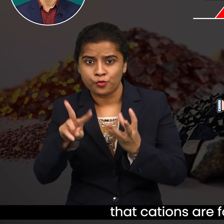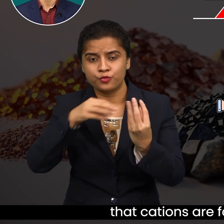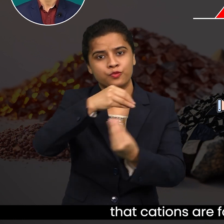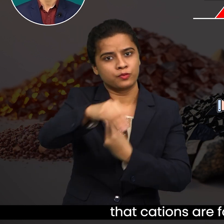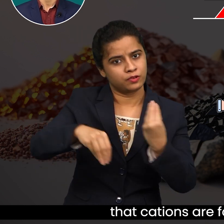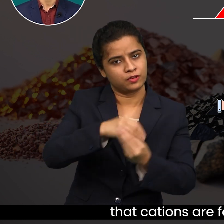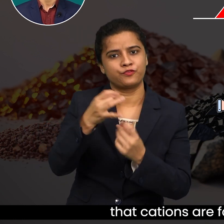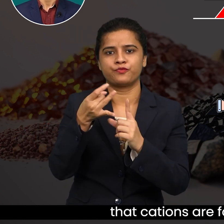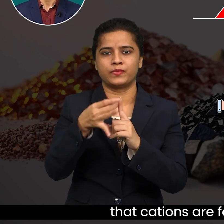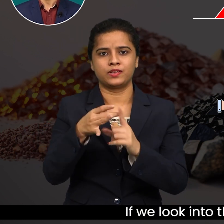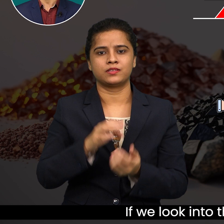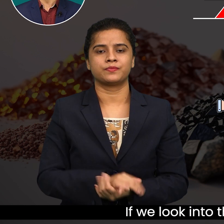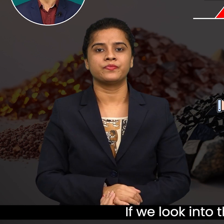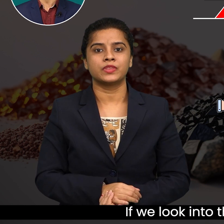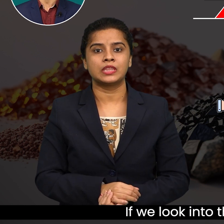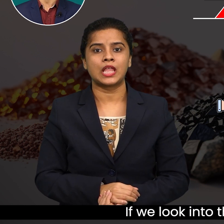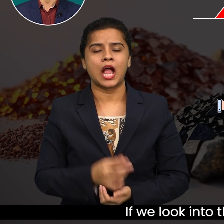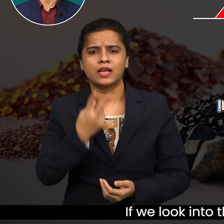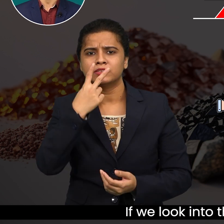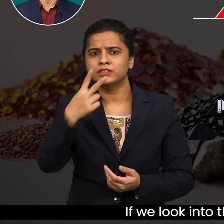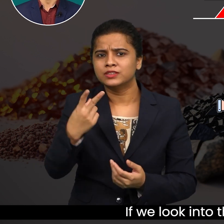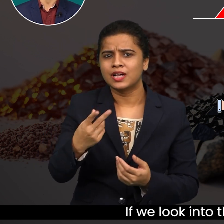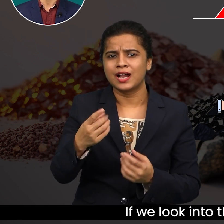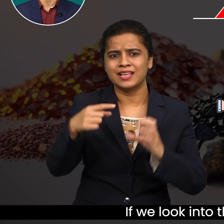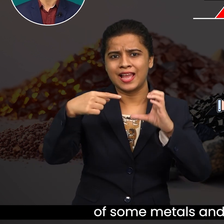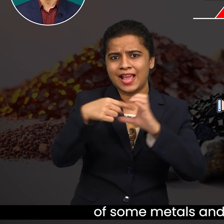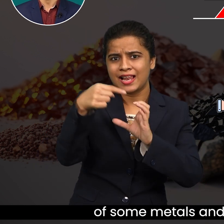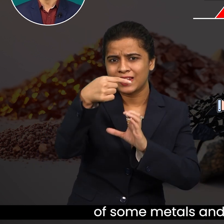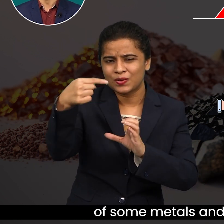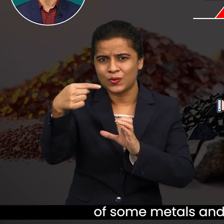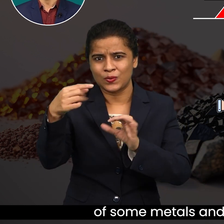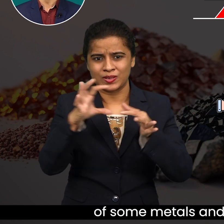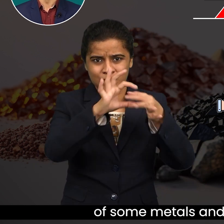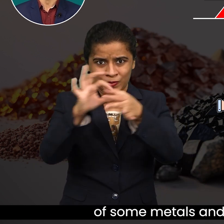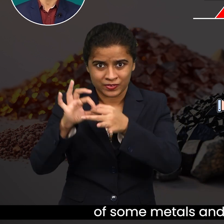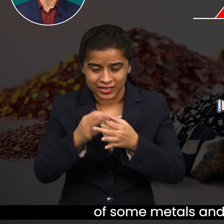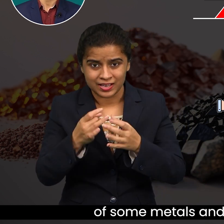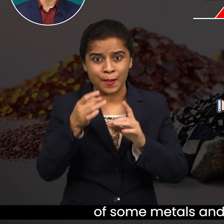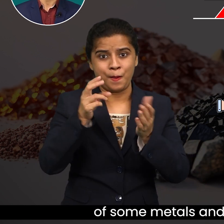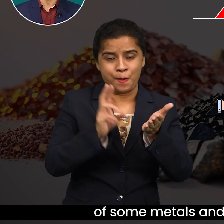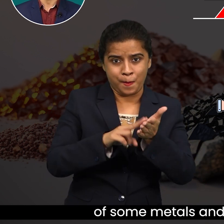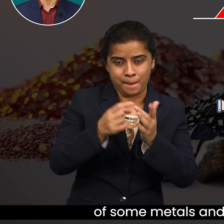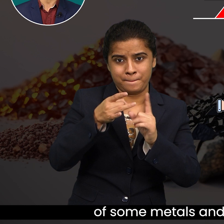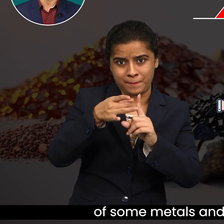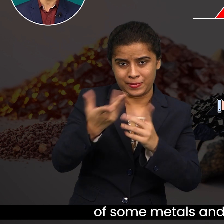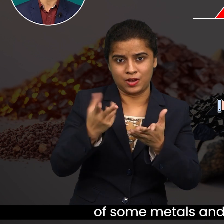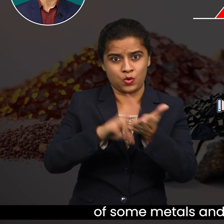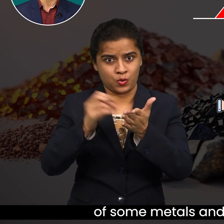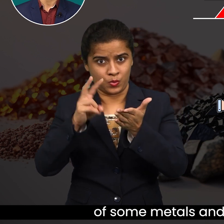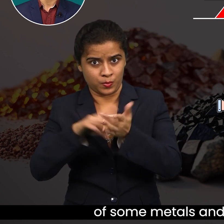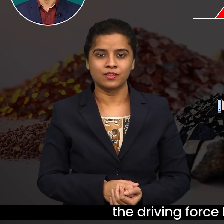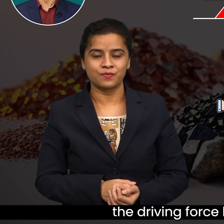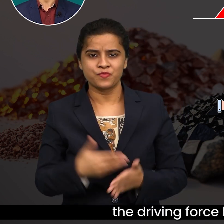metals. If we look into the electronic configuration of some metals and non-metals, it will be seen